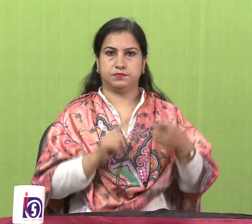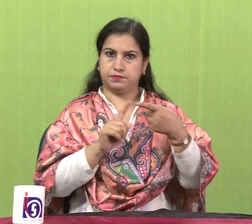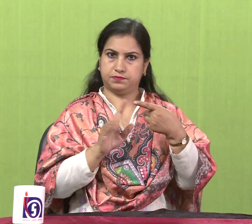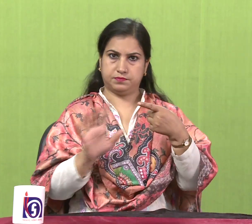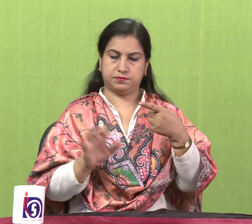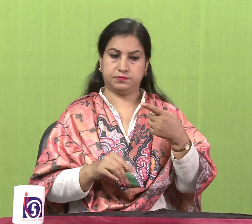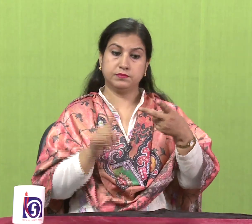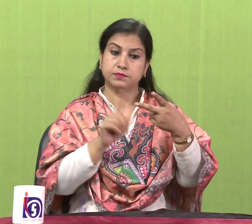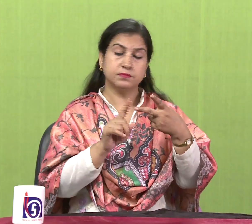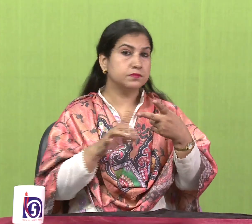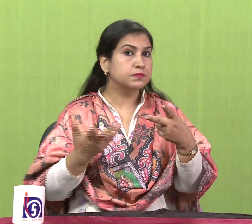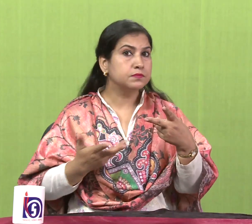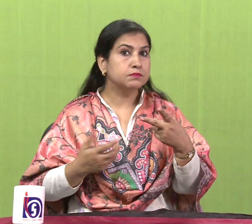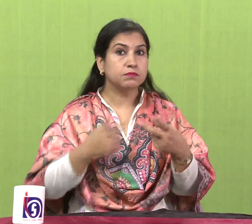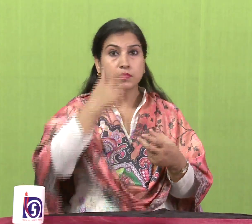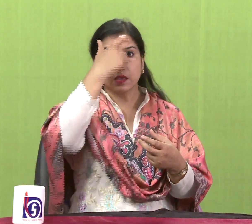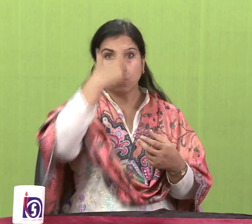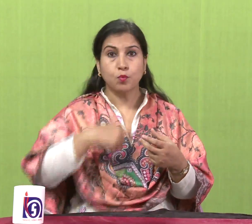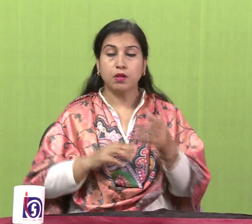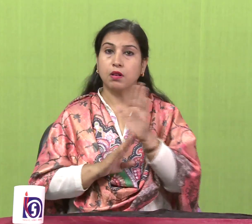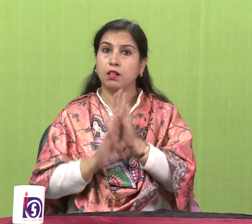And the second is human disaster.